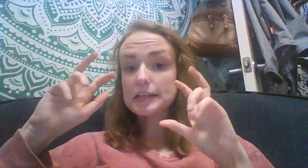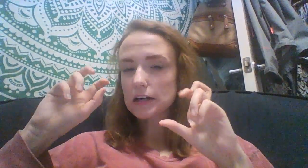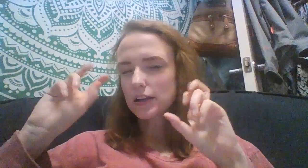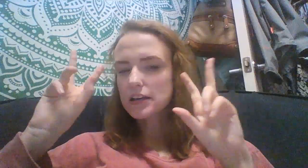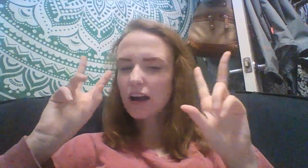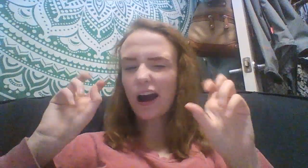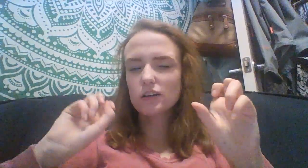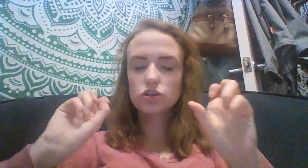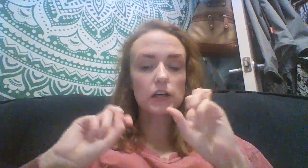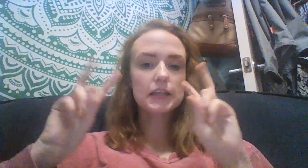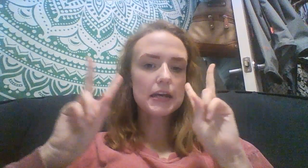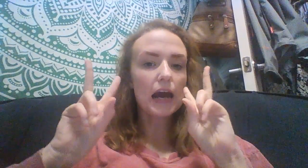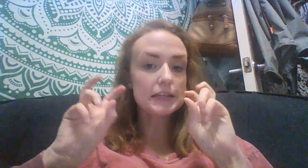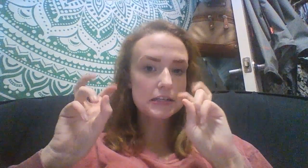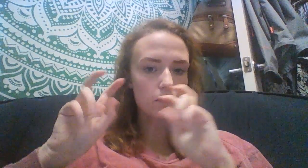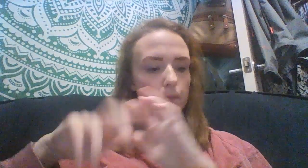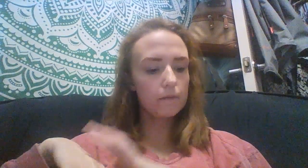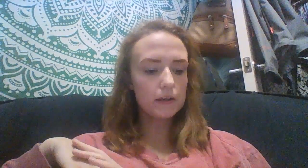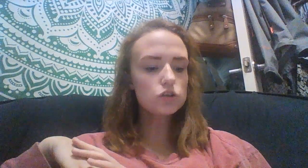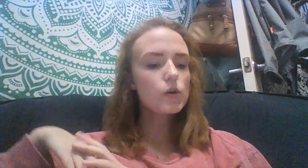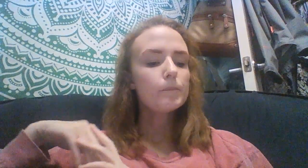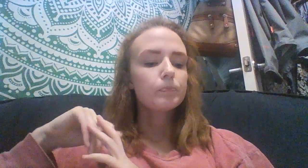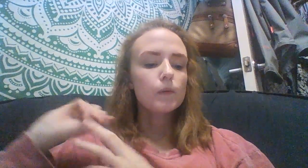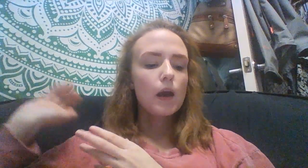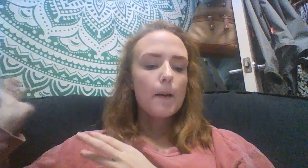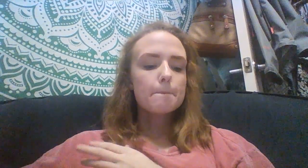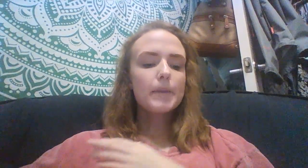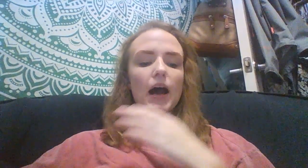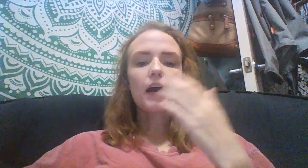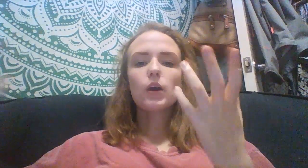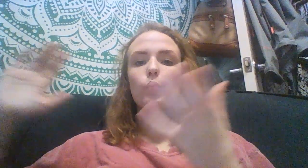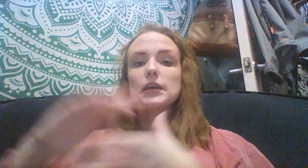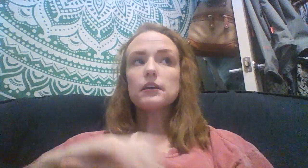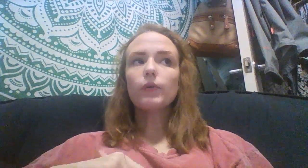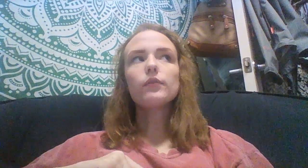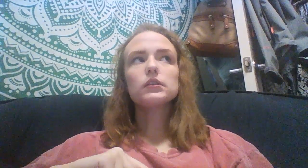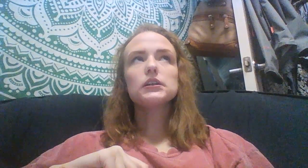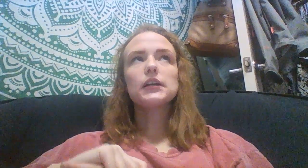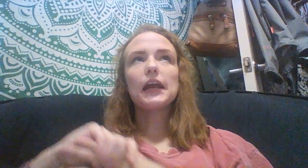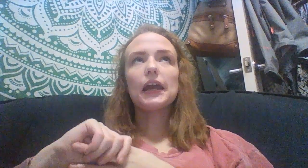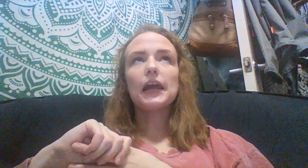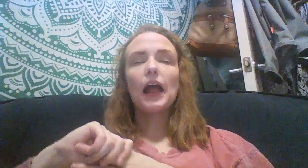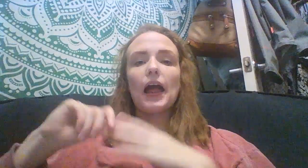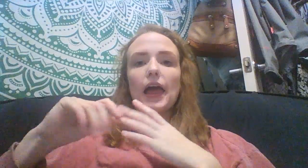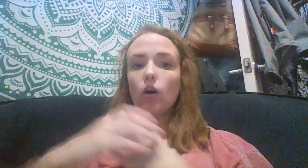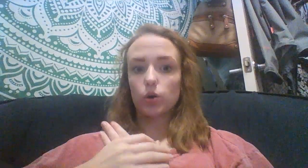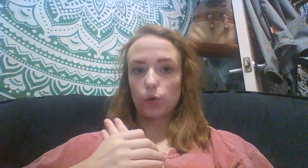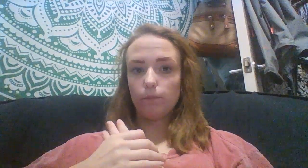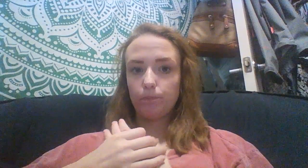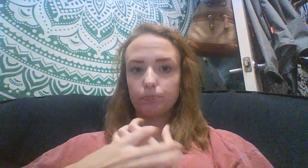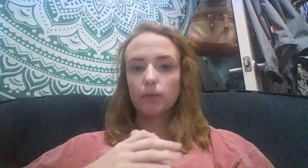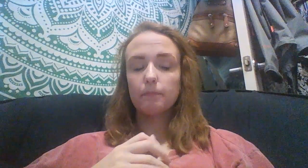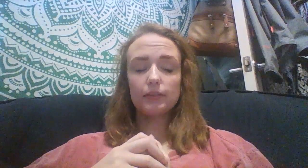idea of privilege when he wrote an article back